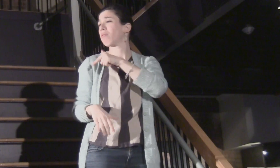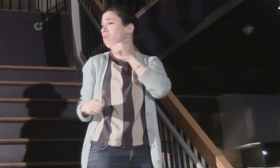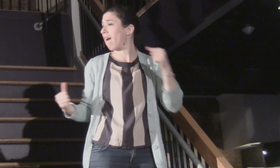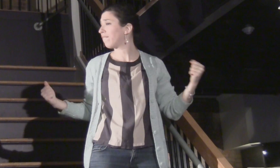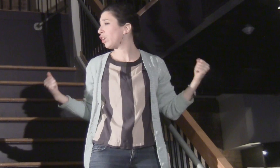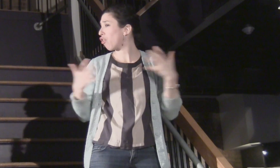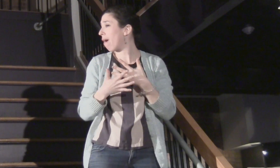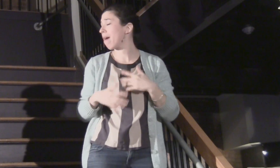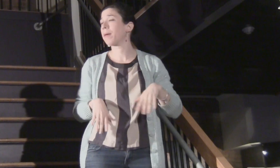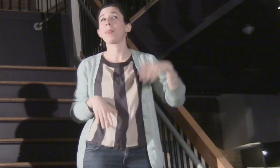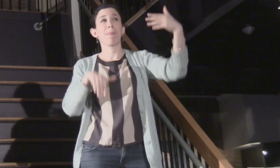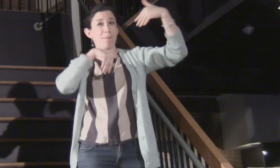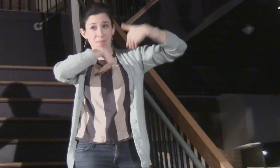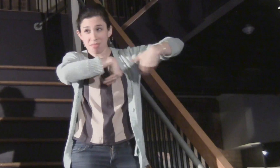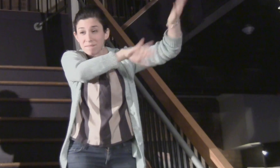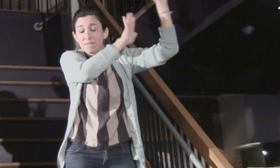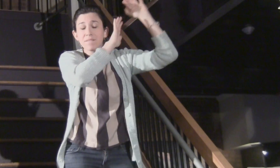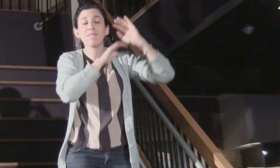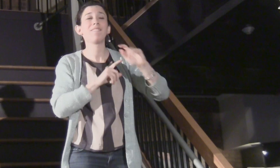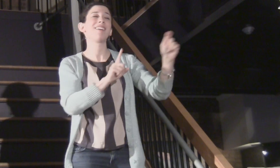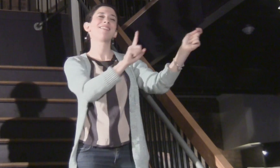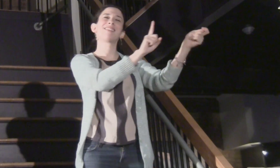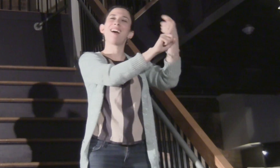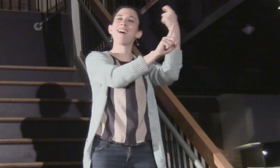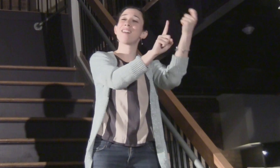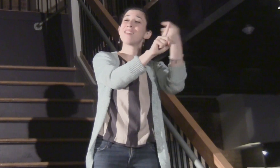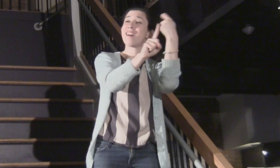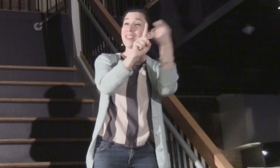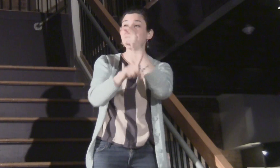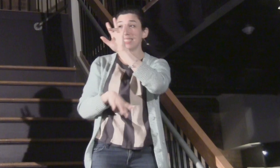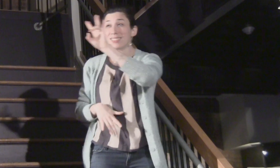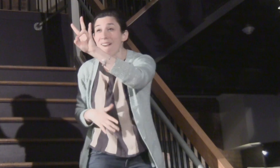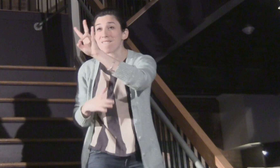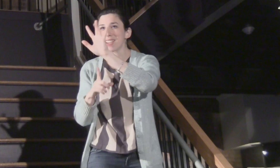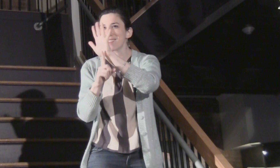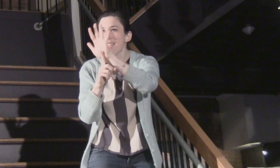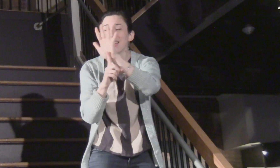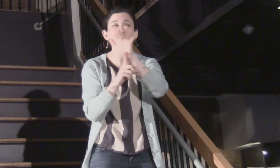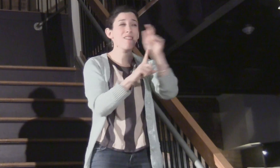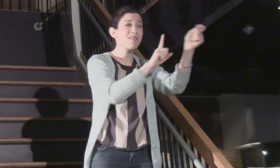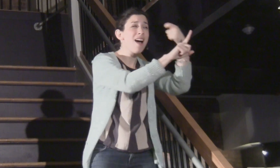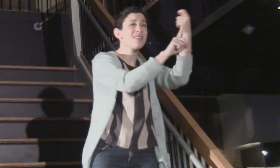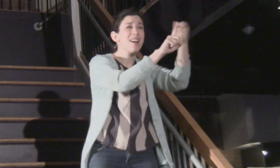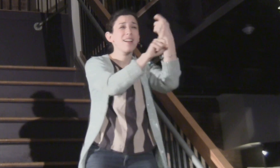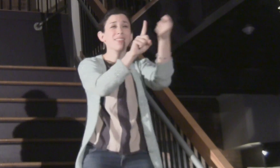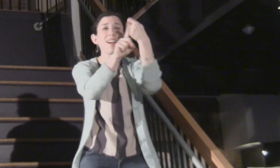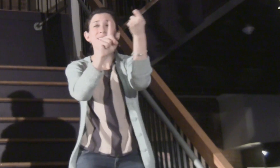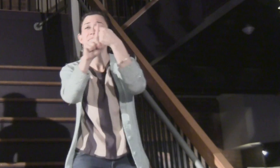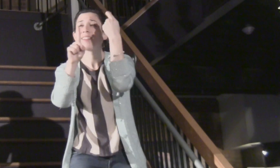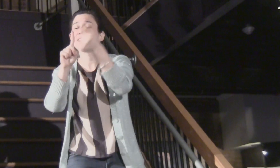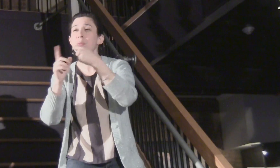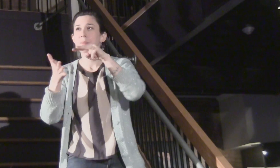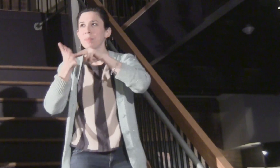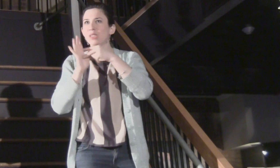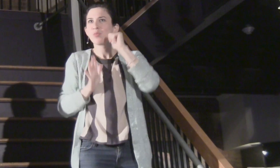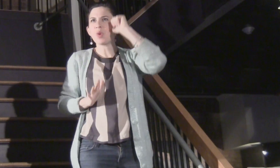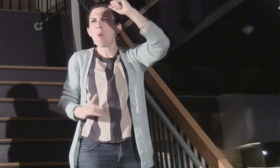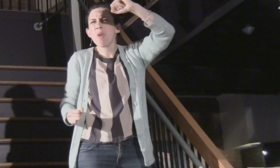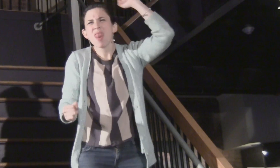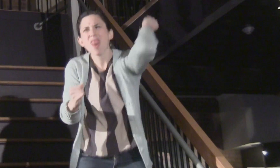So he says, sure, I'm not afraid. So we lit the 7th night, all 7 candles.